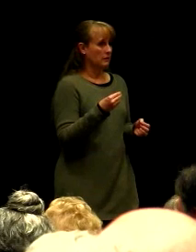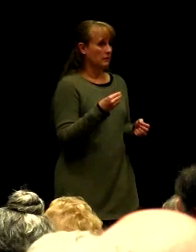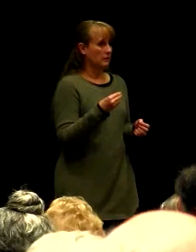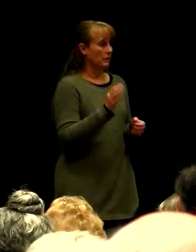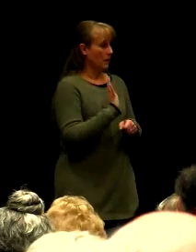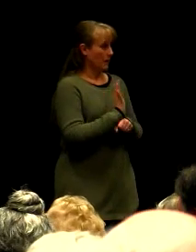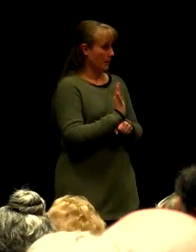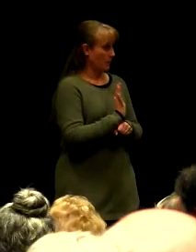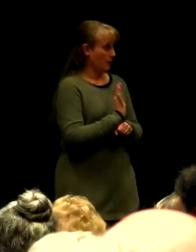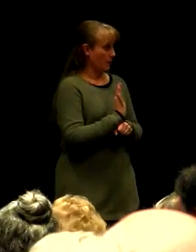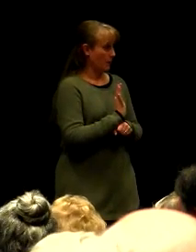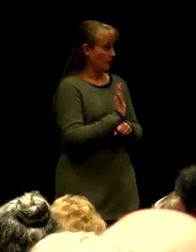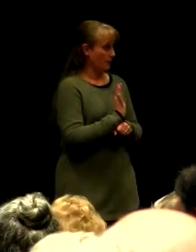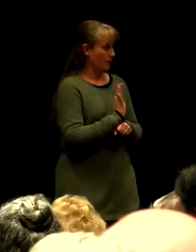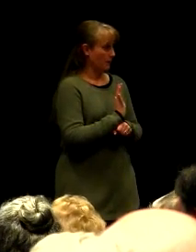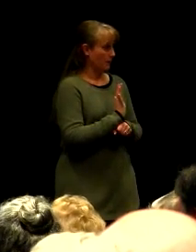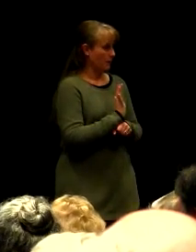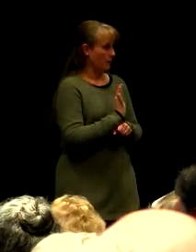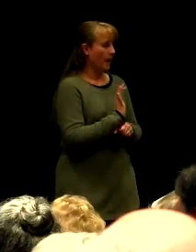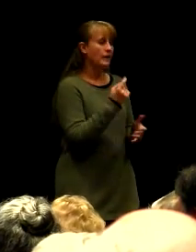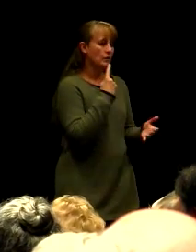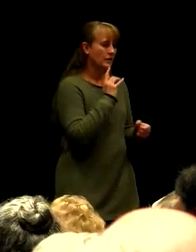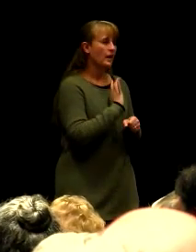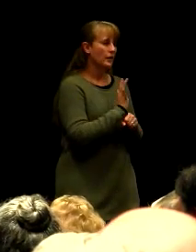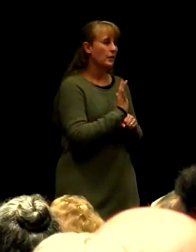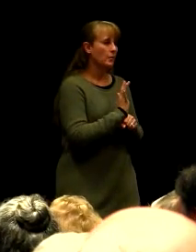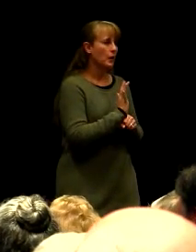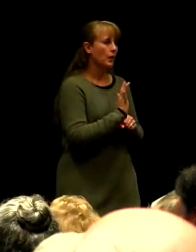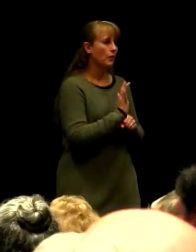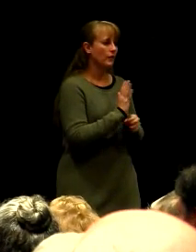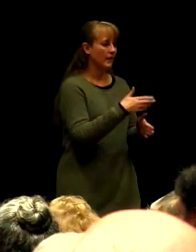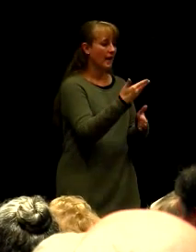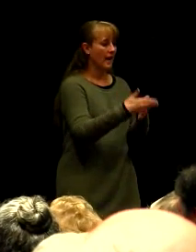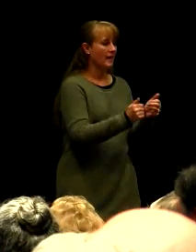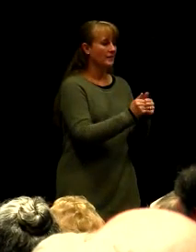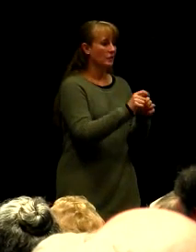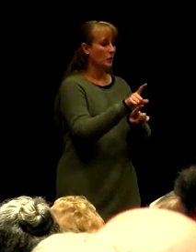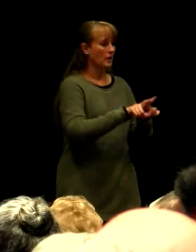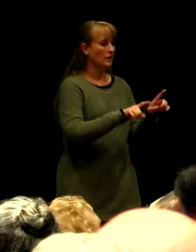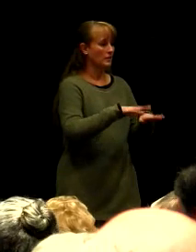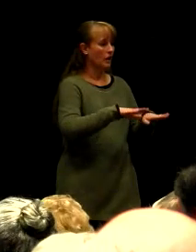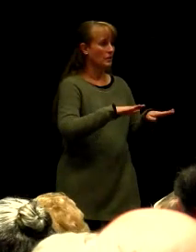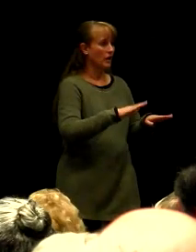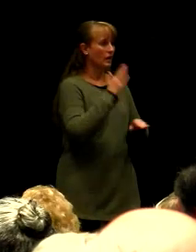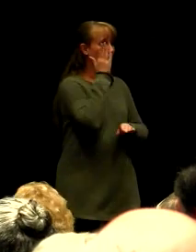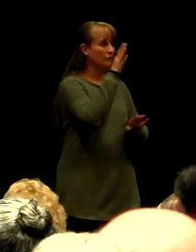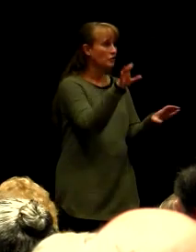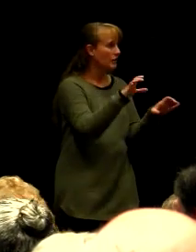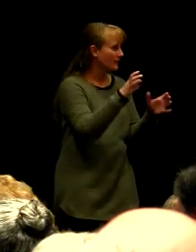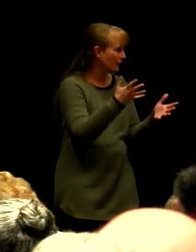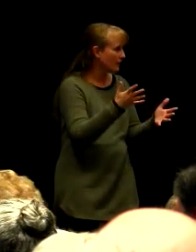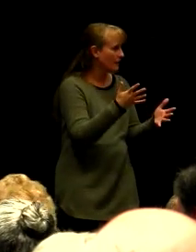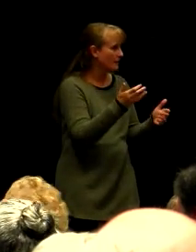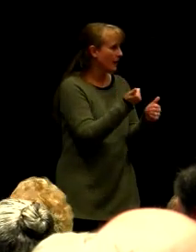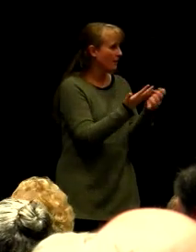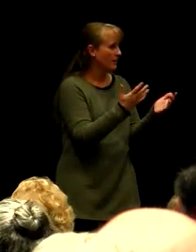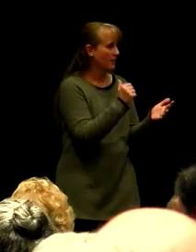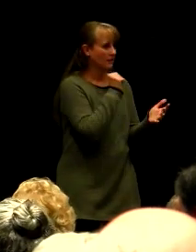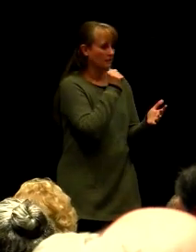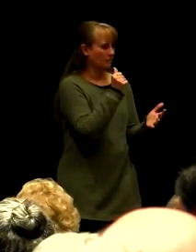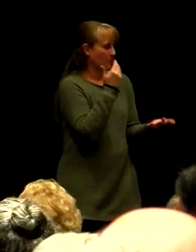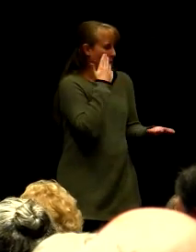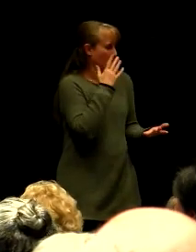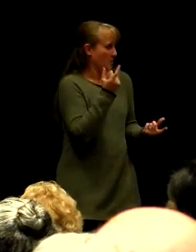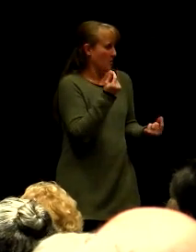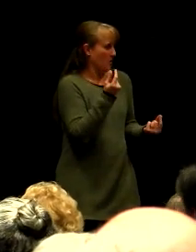the movie leaves the star, as you said, the movie leaves the Star Child's future activities mm-hmm. untouched.